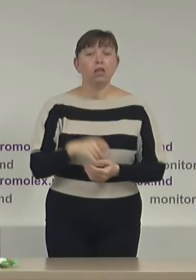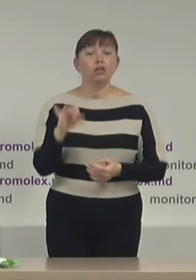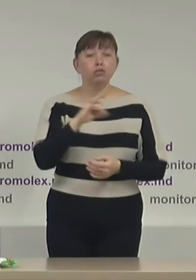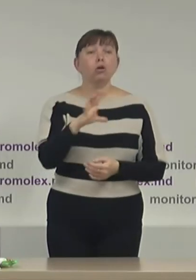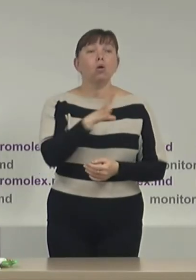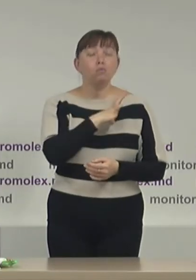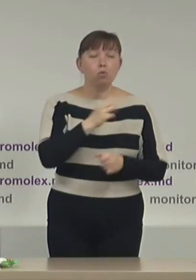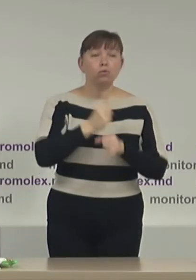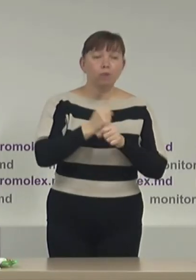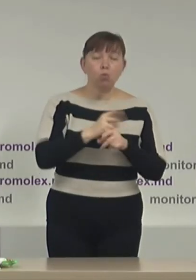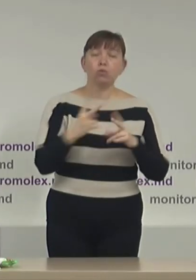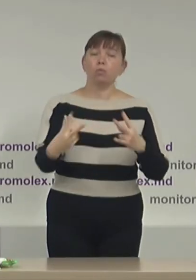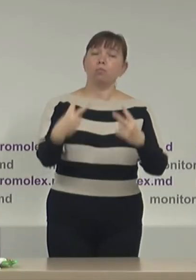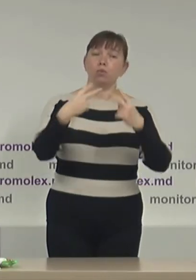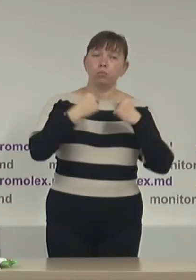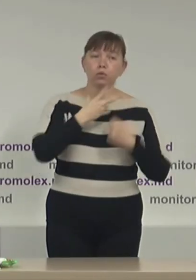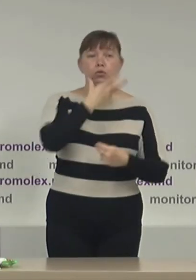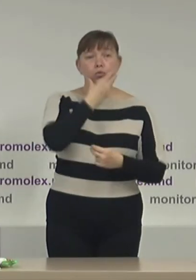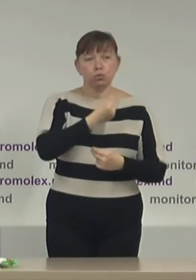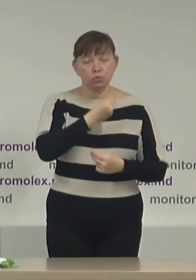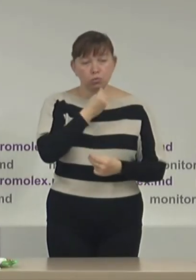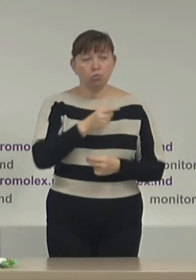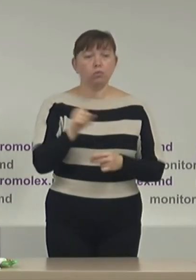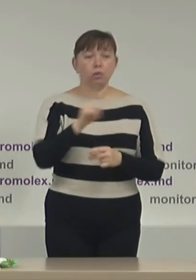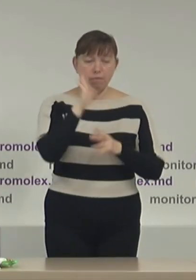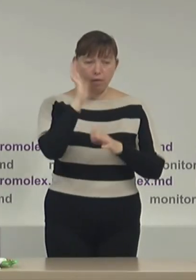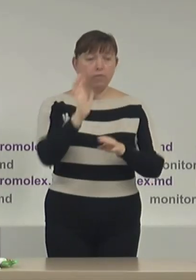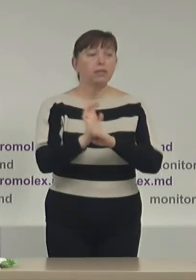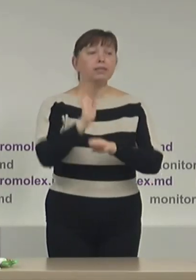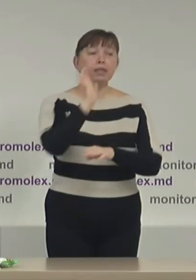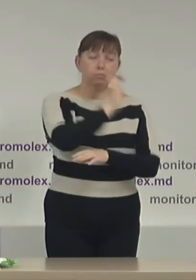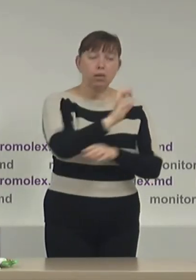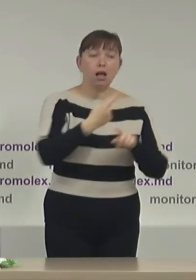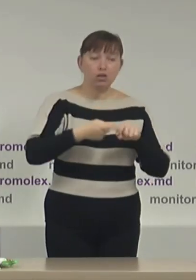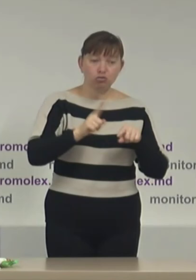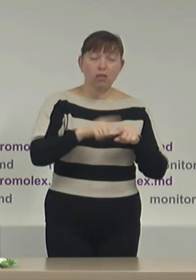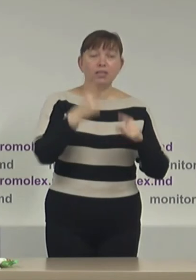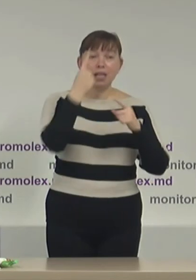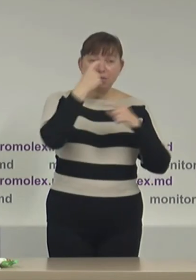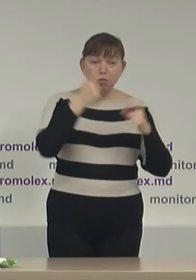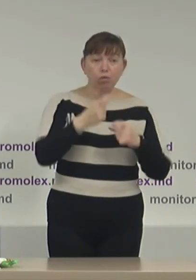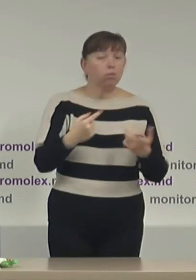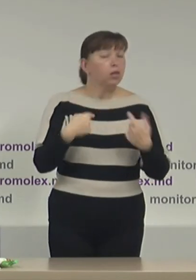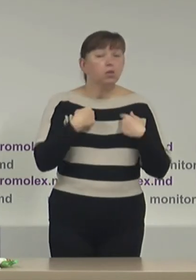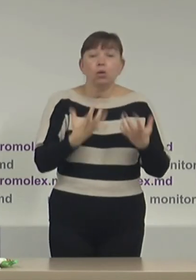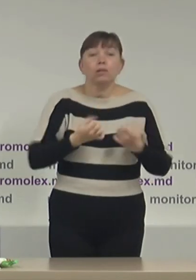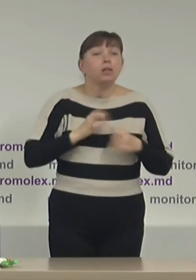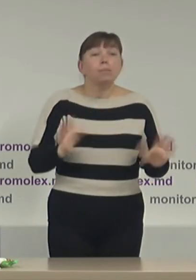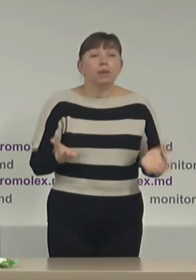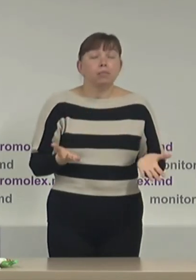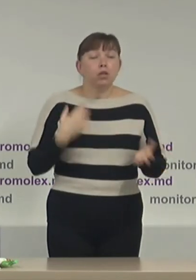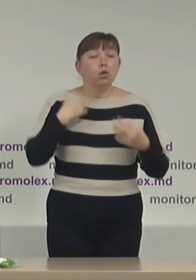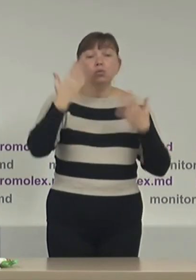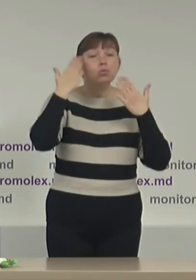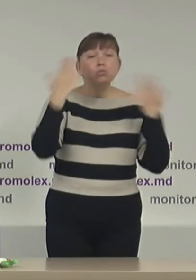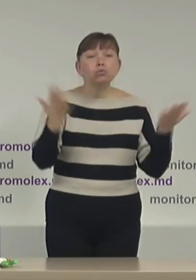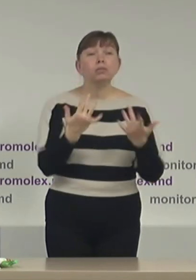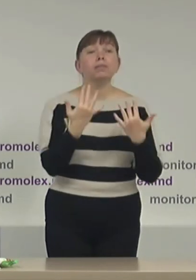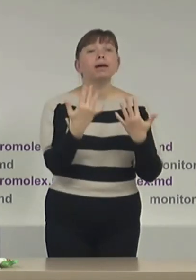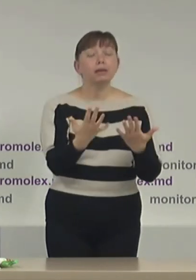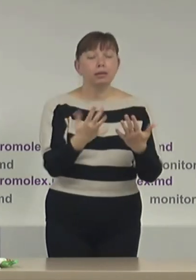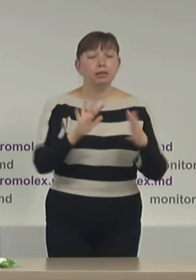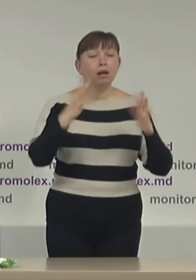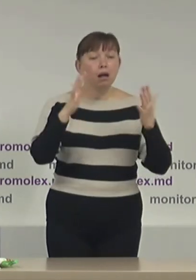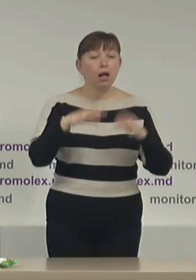with the management of the General Police Inspectorate and they promised that they will send to us this information, unfortunately, we have not